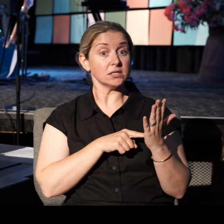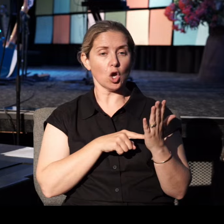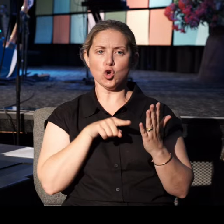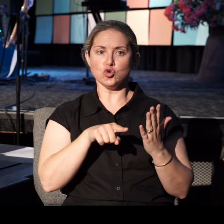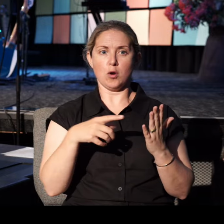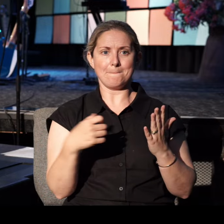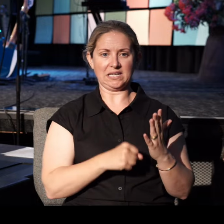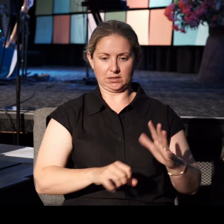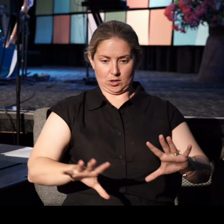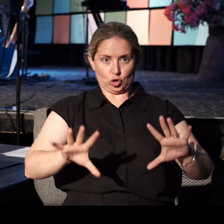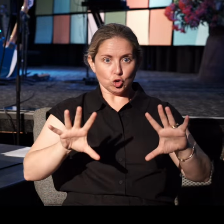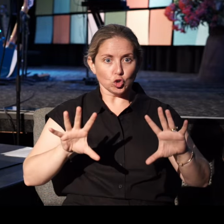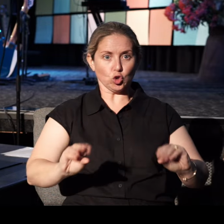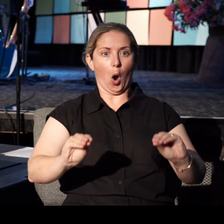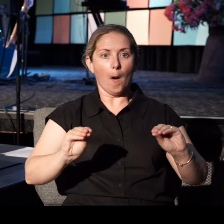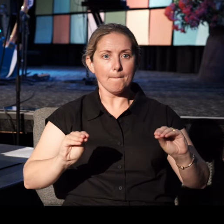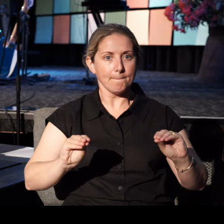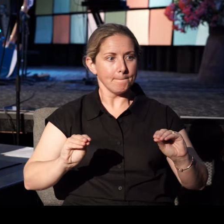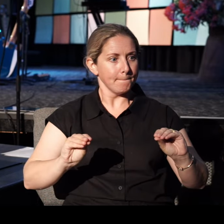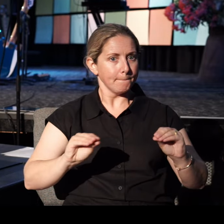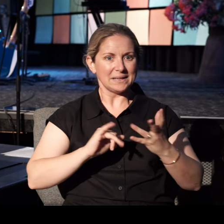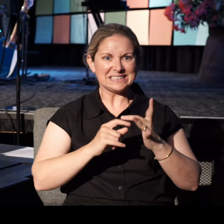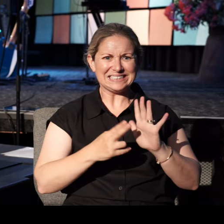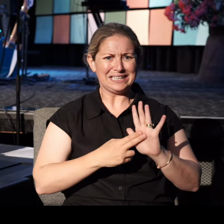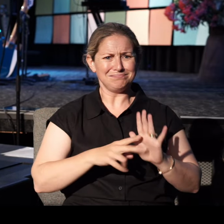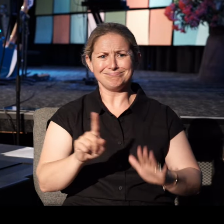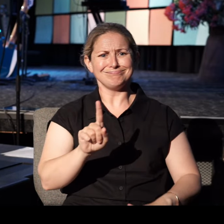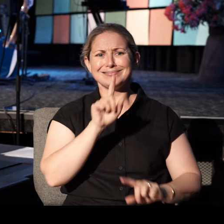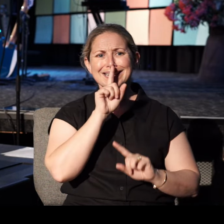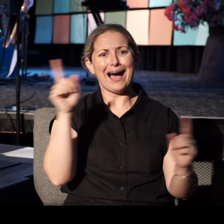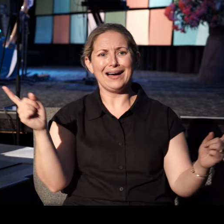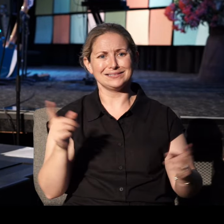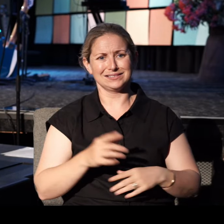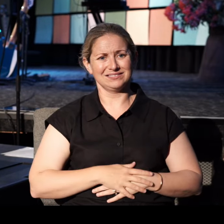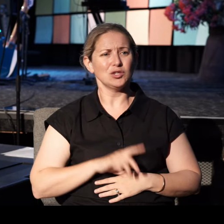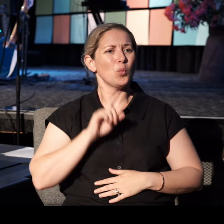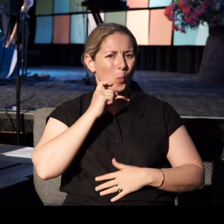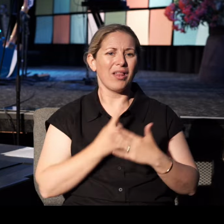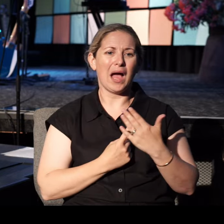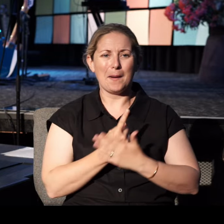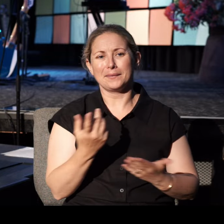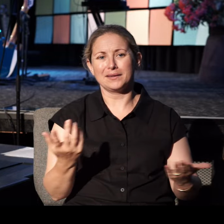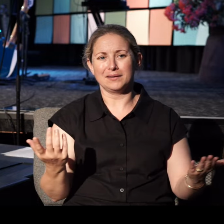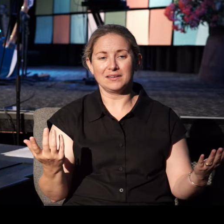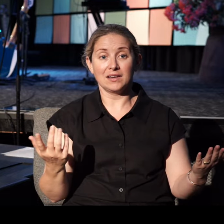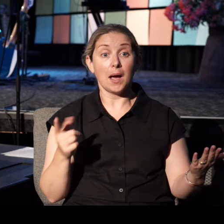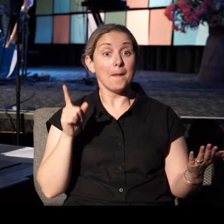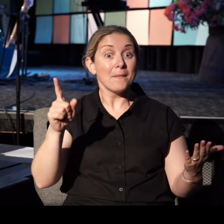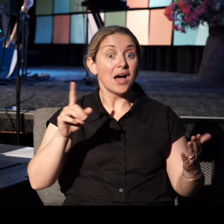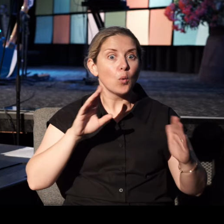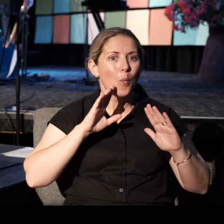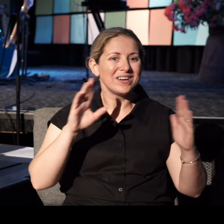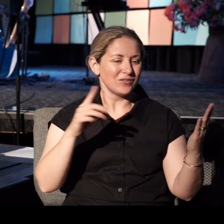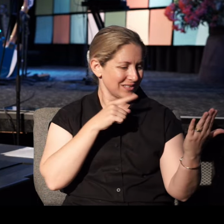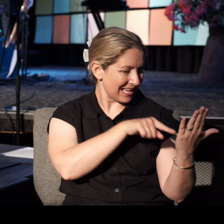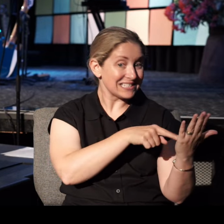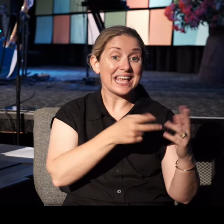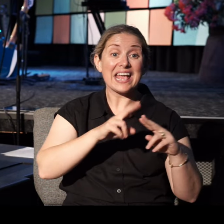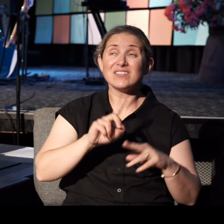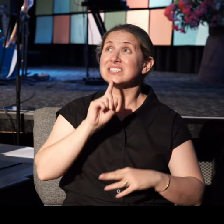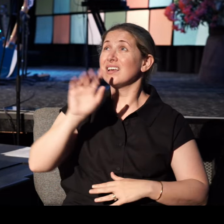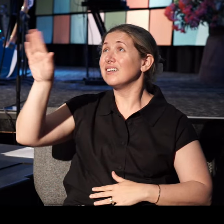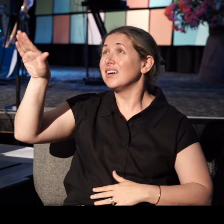because he assumes that sin will still be part of the Christian's life. Wonderfully, though, verse 9, if we confess our sins, he is faithful and just and will